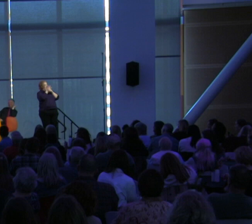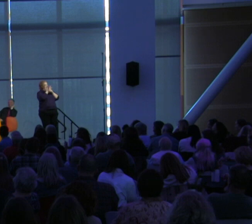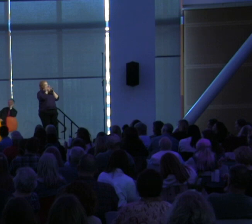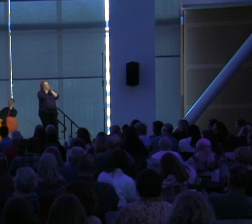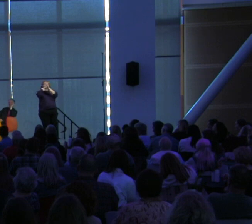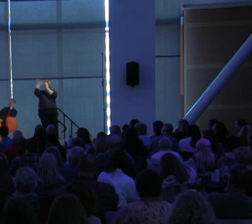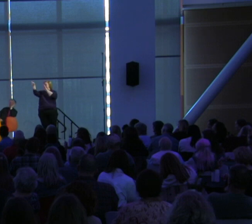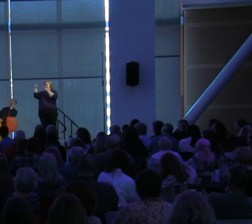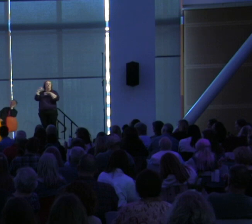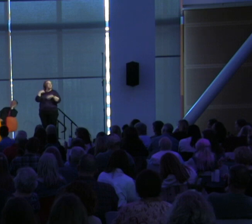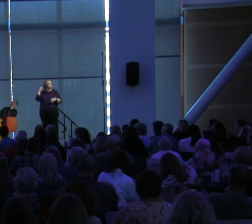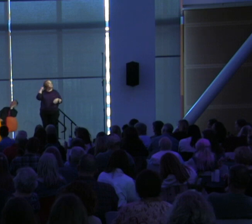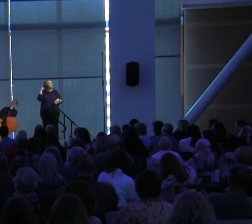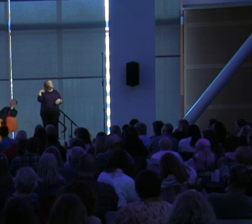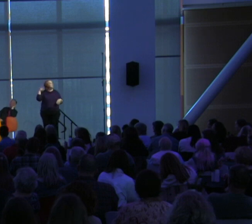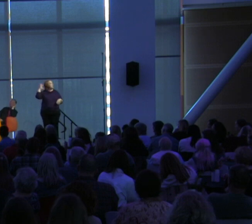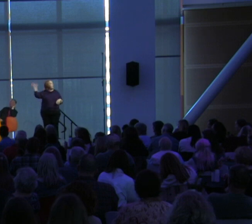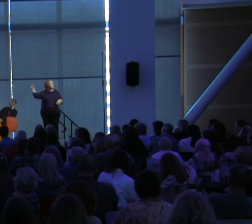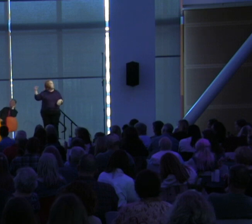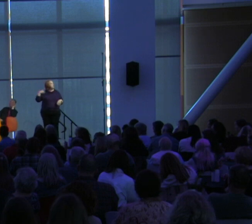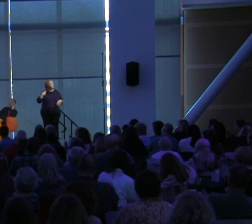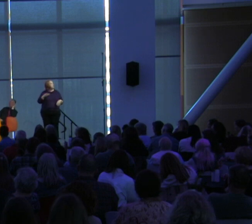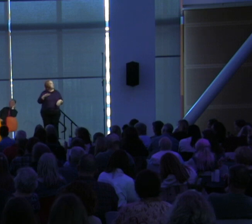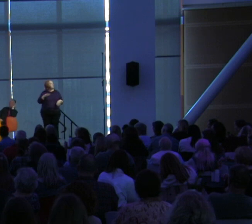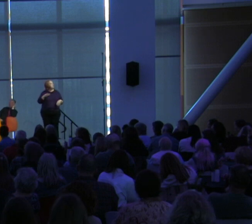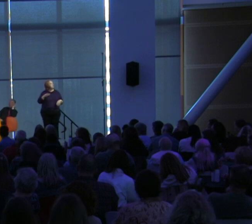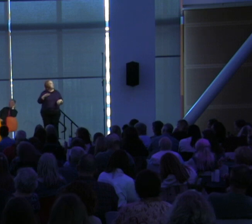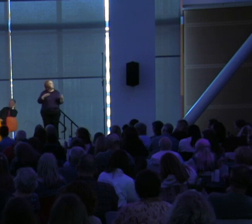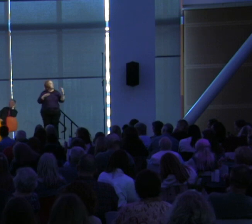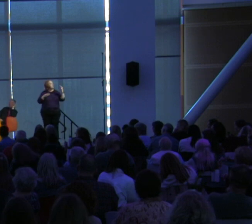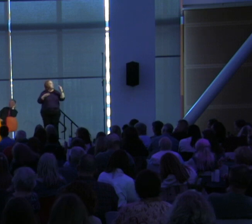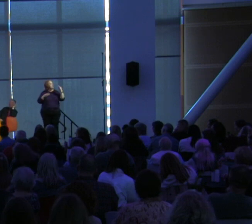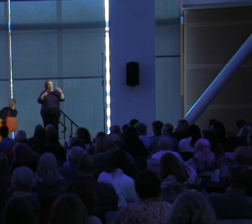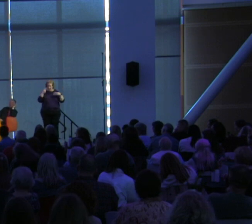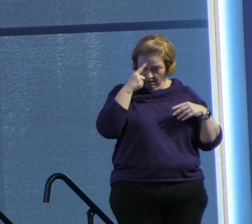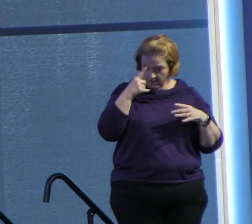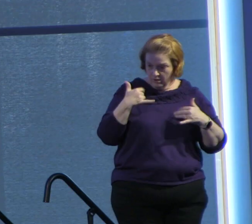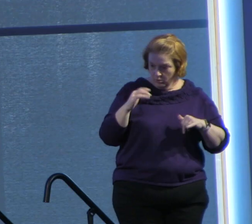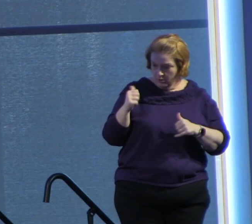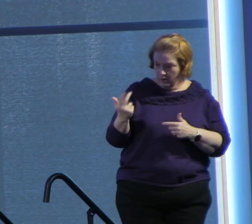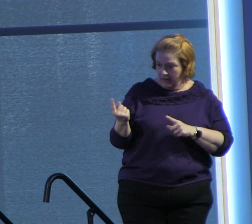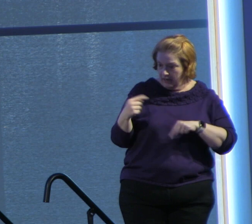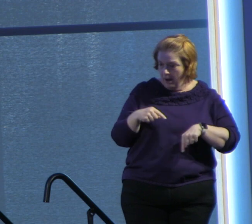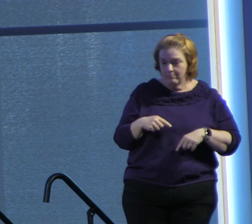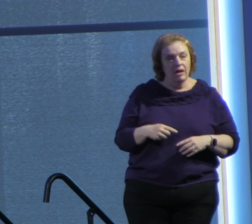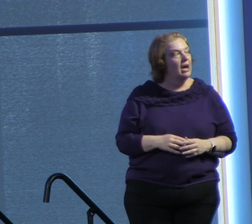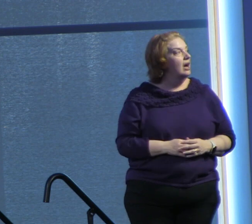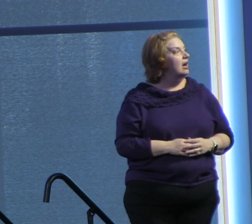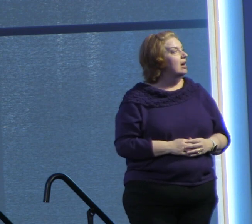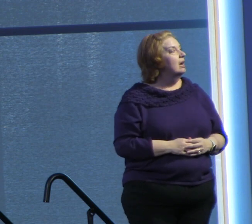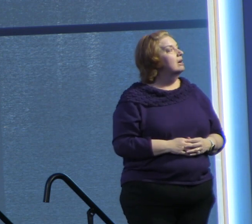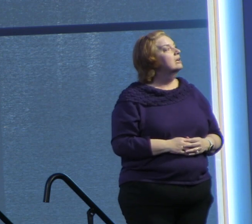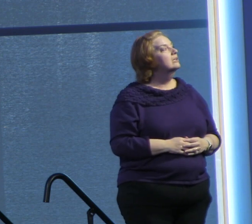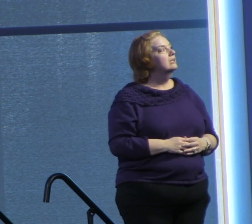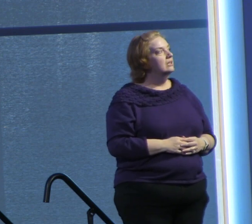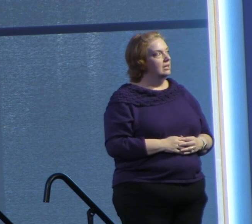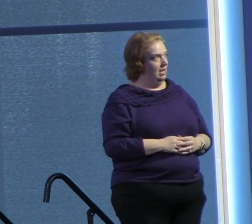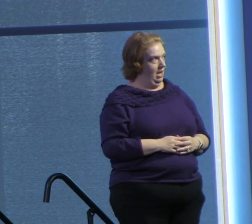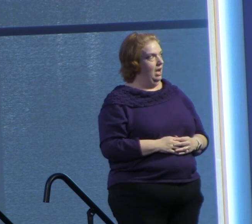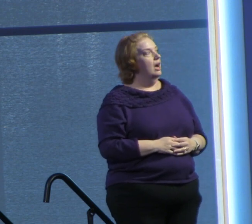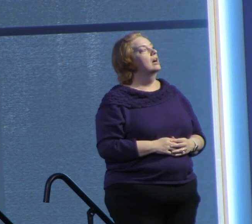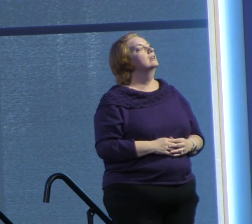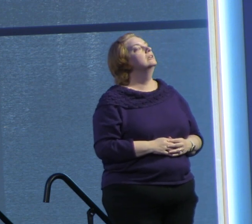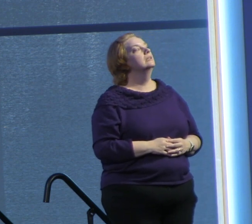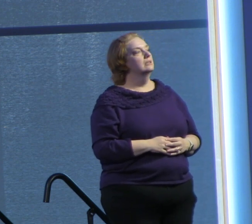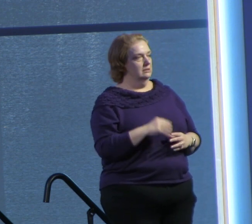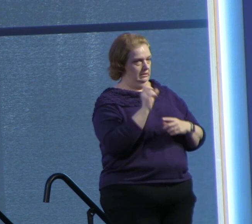And so I was like, "Look," and he says, "So do you think you can still come?" And I'm like, "Yeah, definitely,